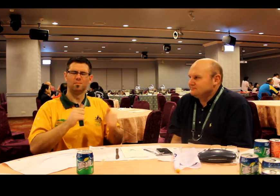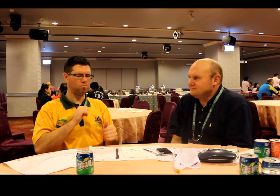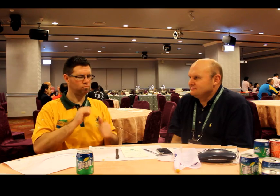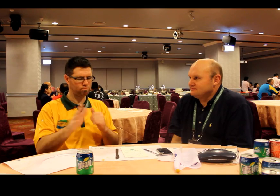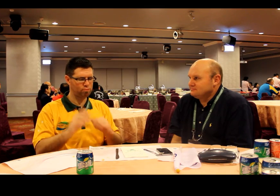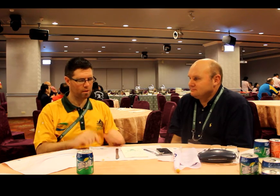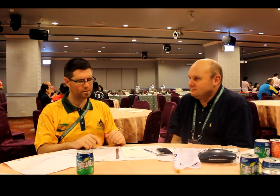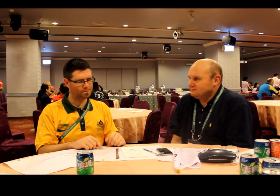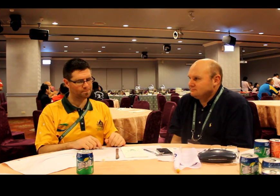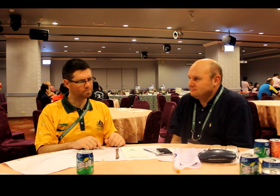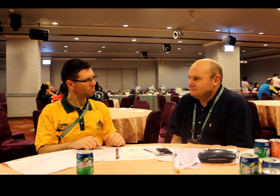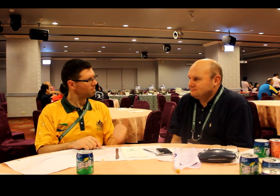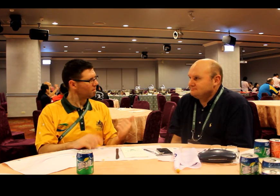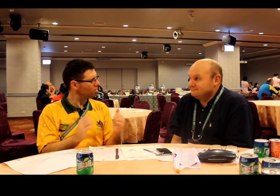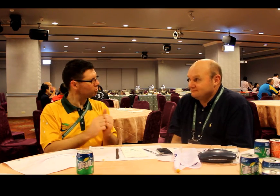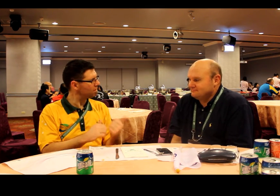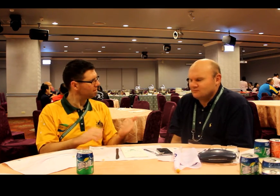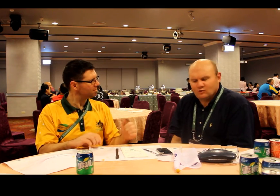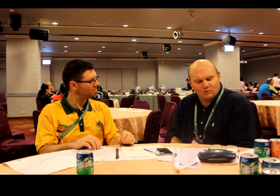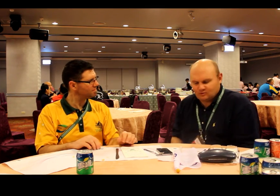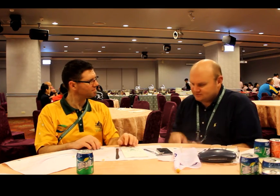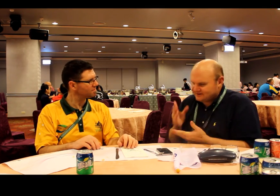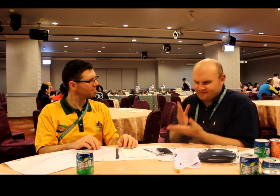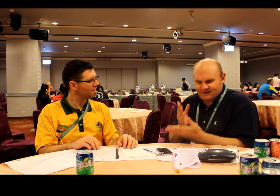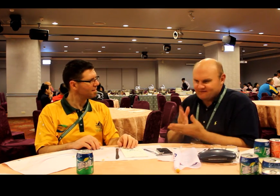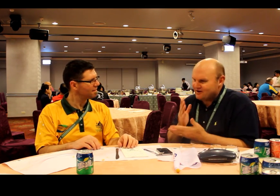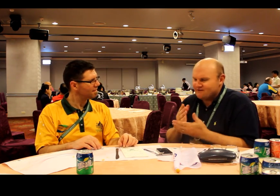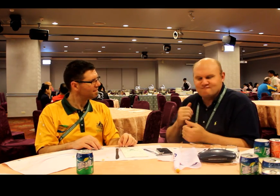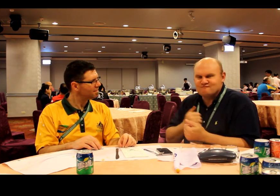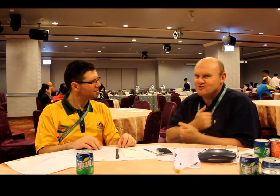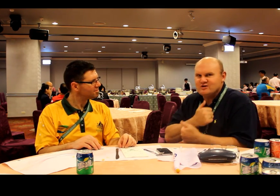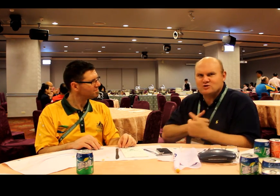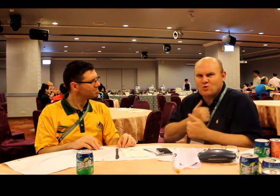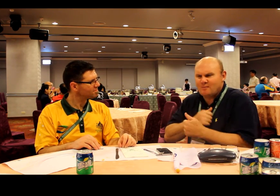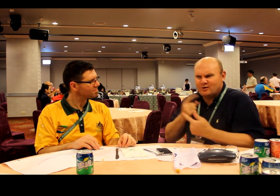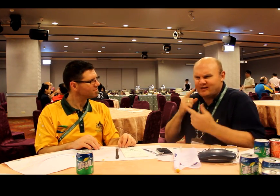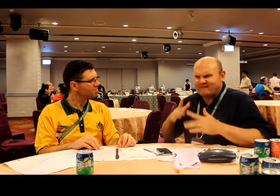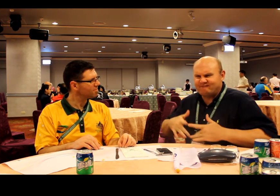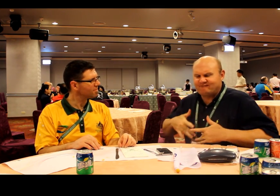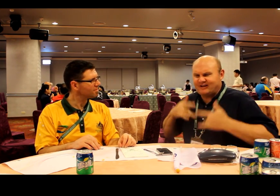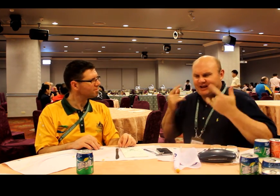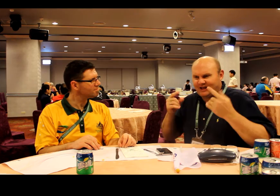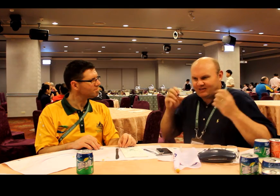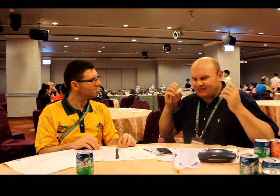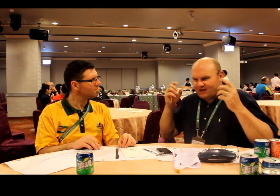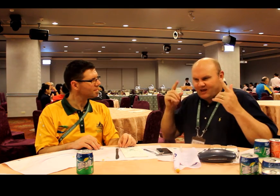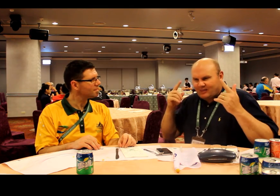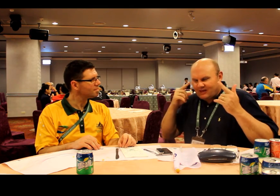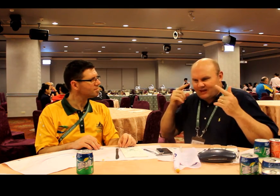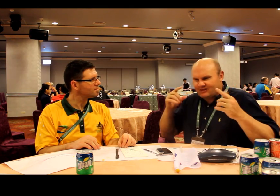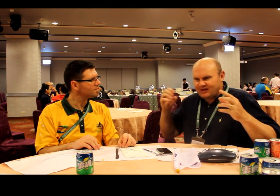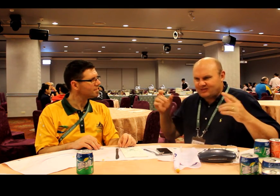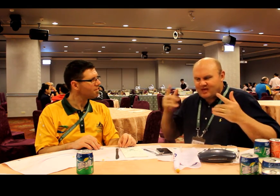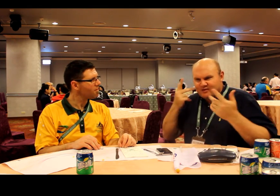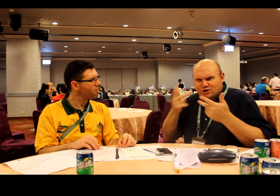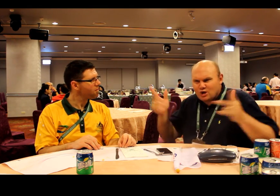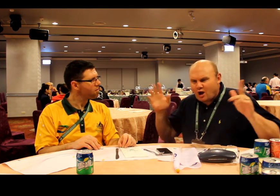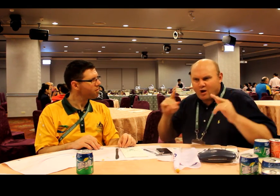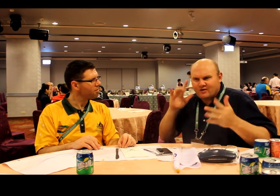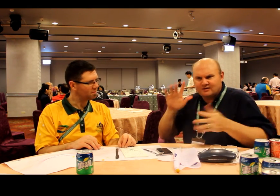actually feel carry throughout the stadium. It was brilliant. Wouldn't you agree, Dean? Yes, it was very enjoyable. The feeling, you